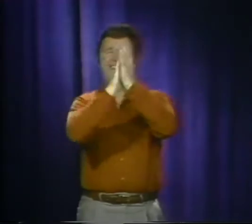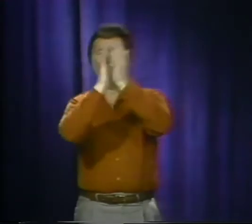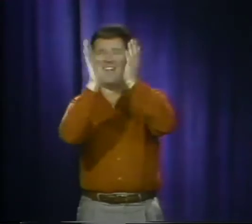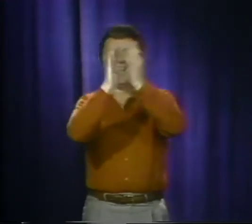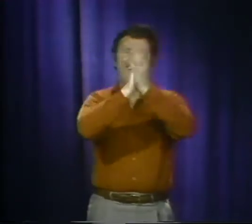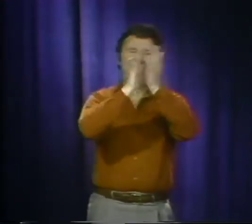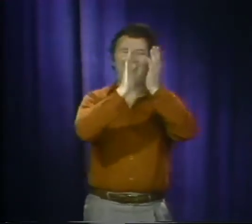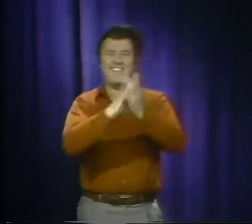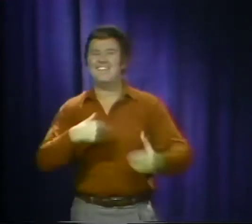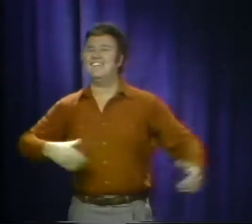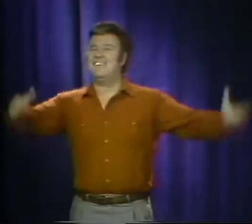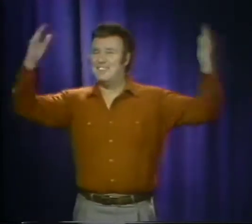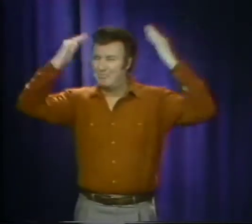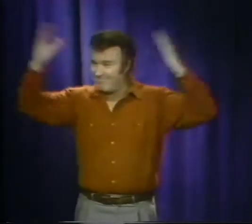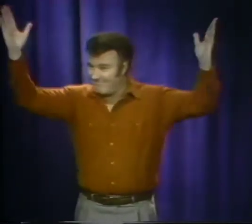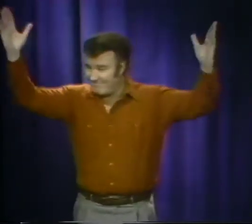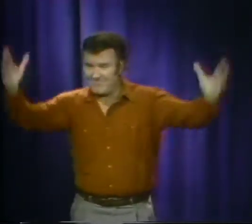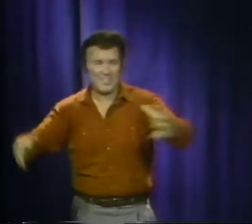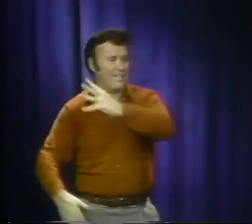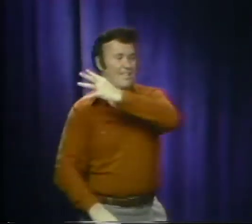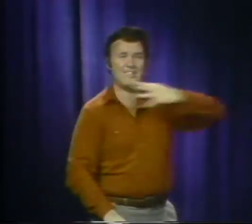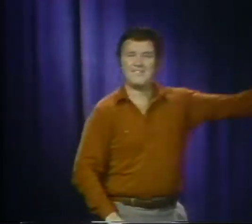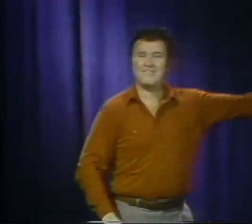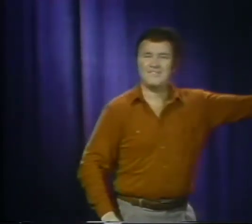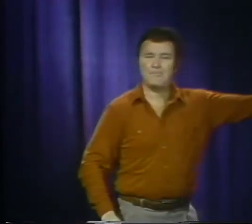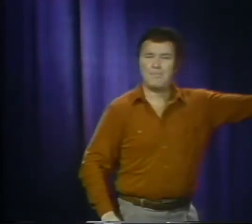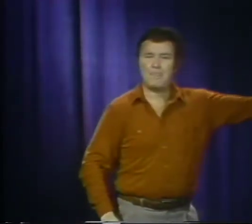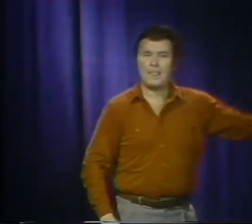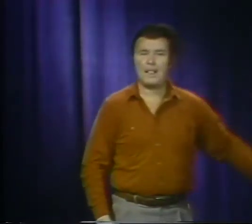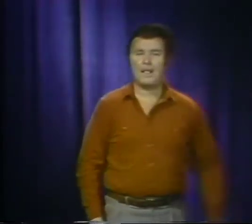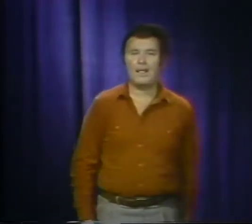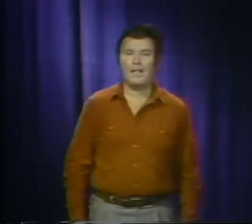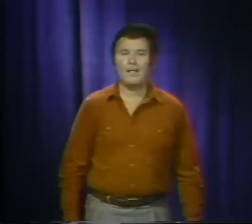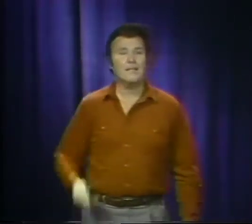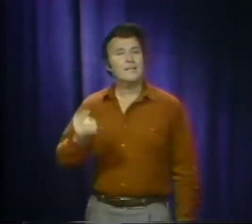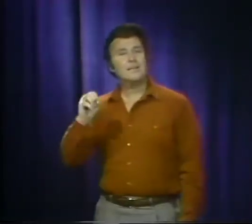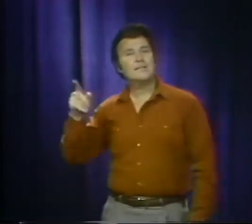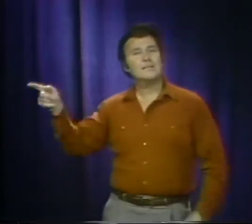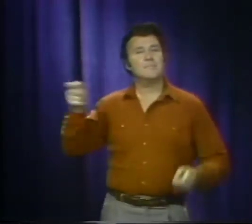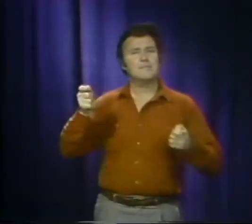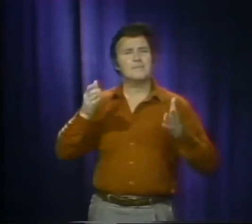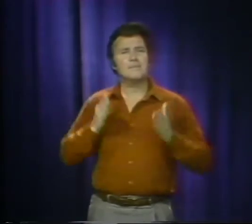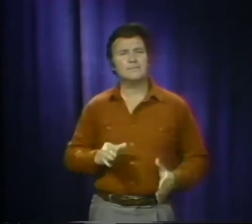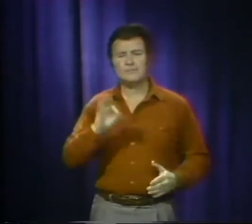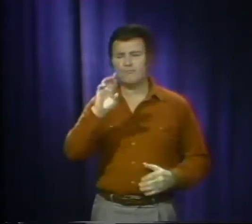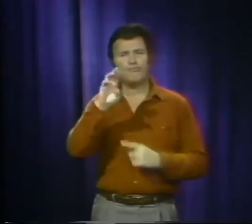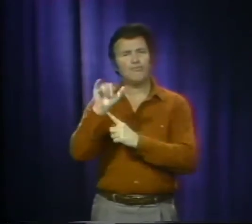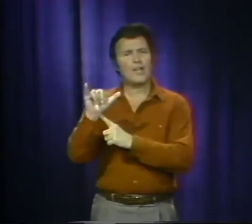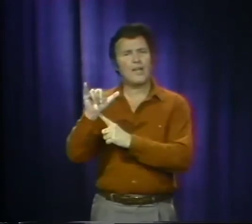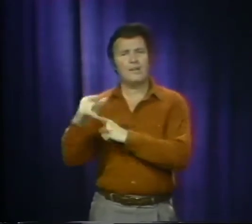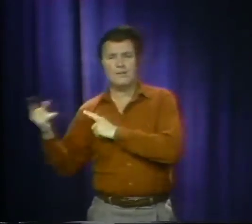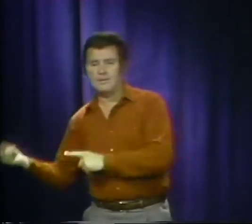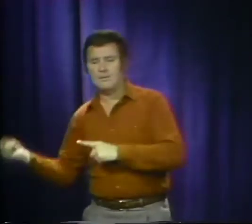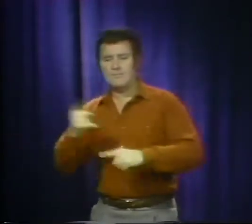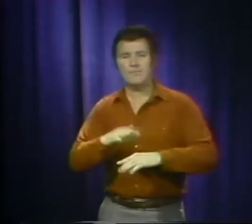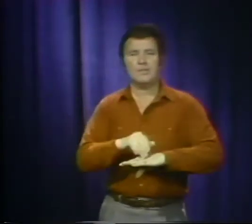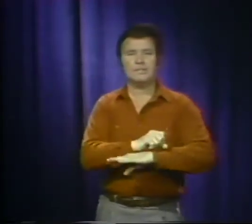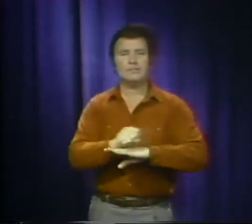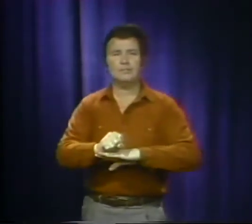cheered saying goodbye. I left the stage. Then the manager, Frey, came on